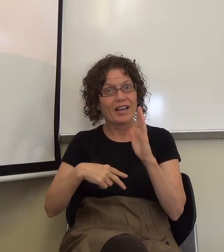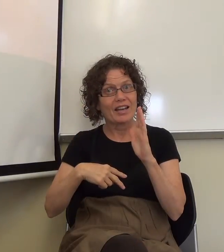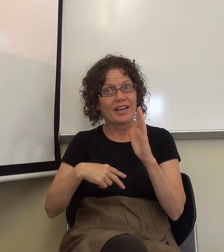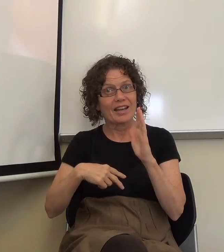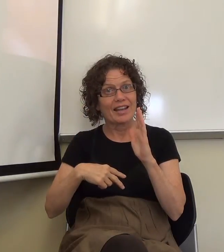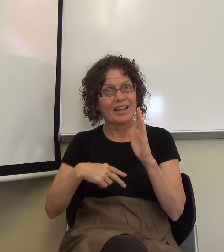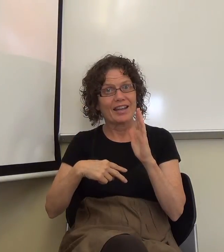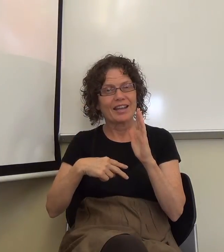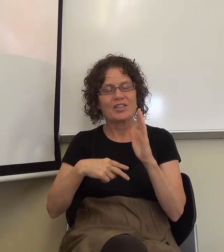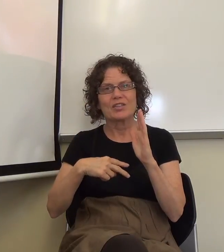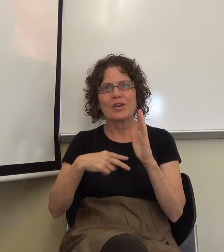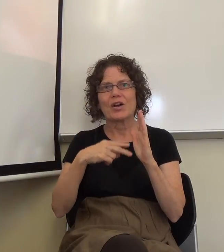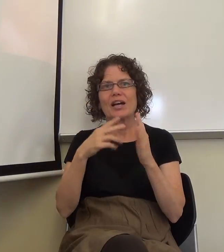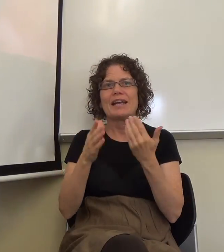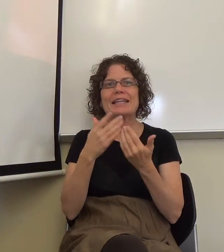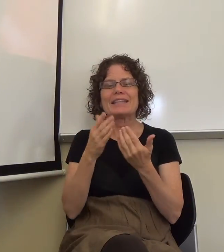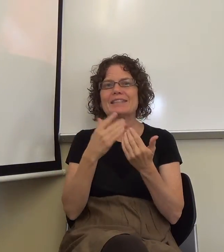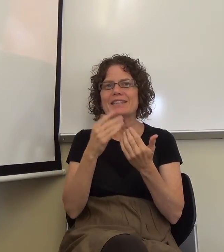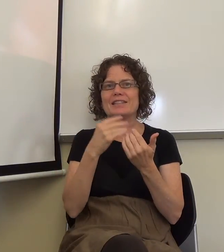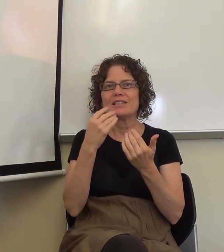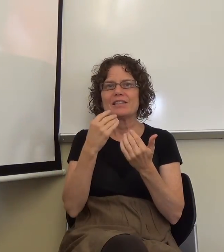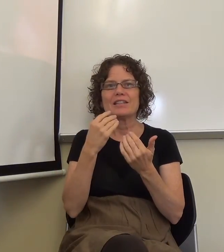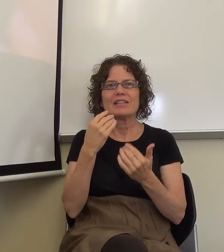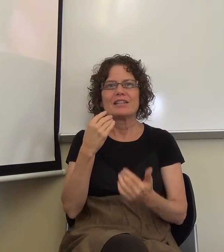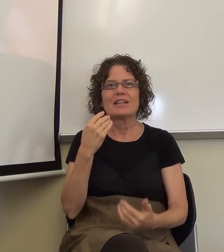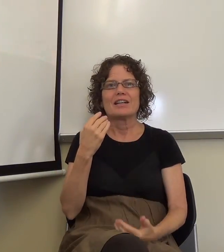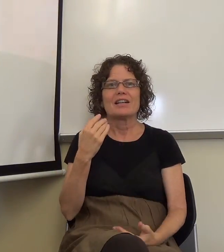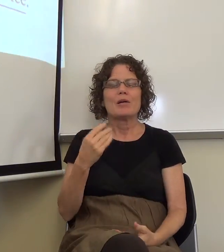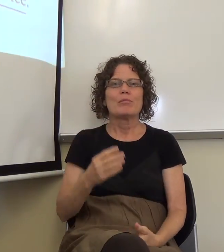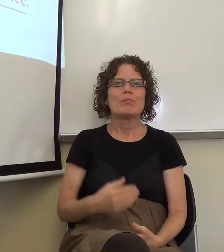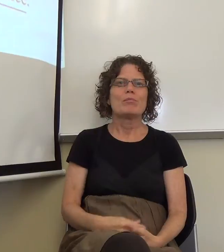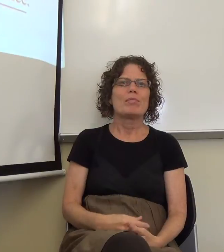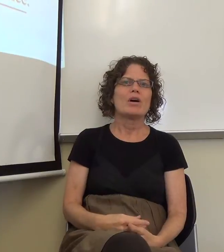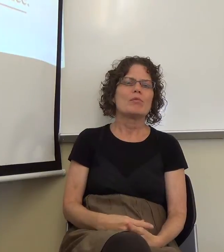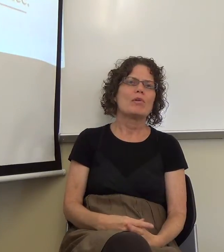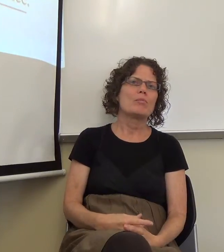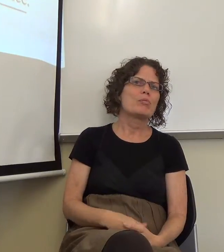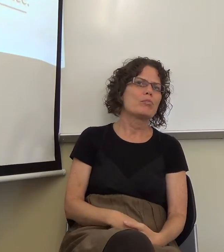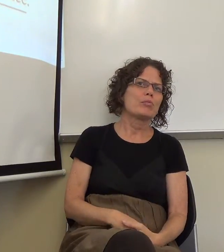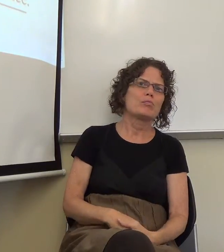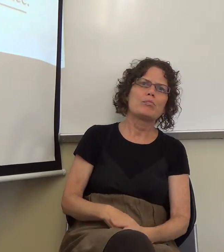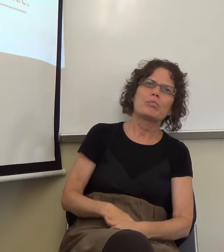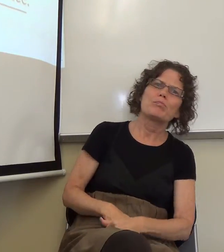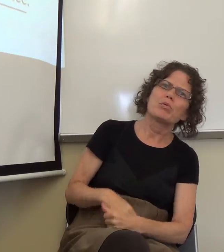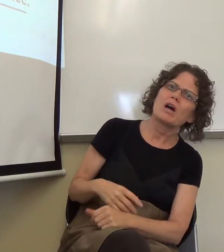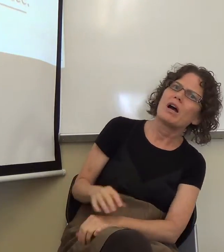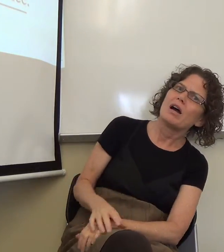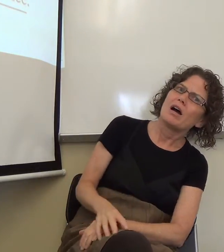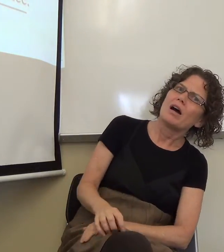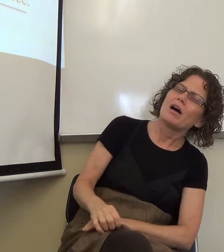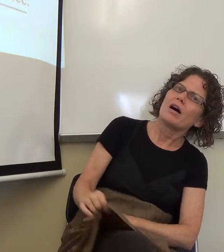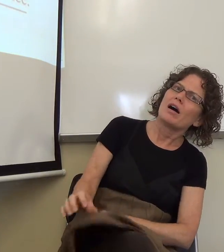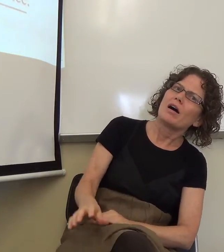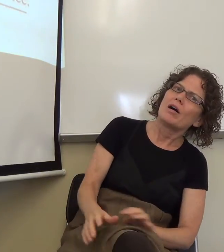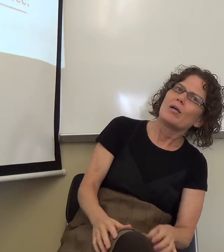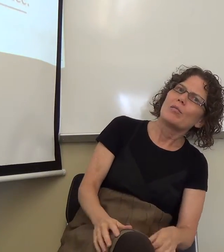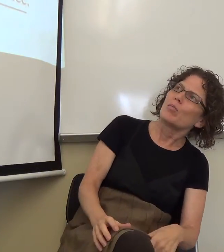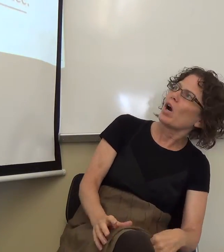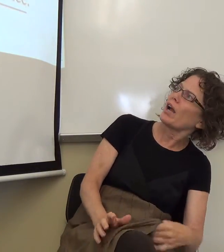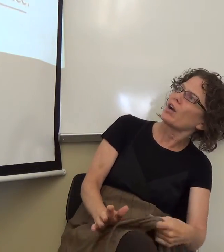those circle things. Did anyone read that word as, okay, you're one of